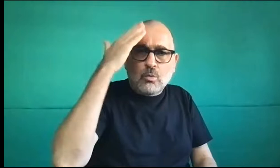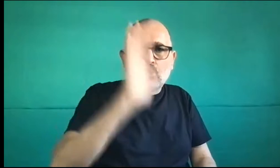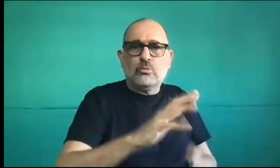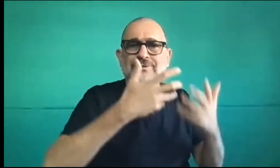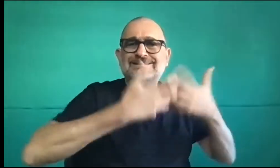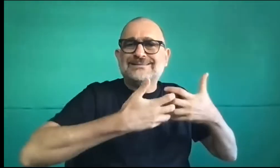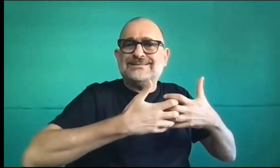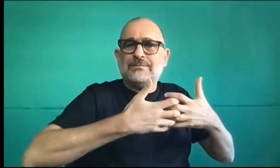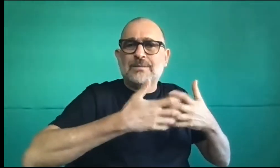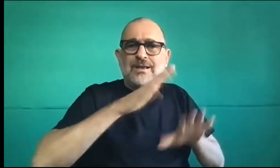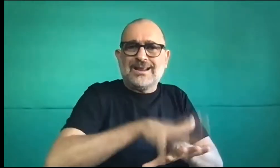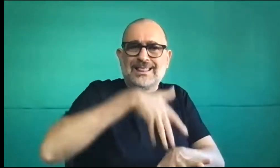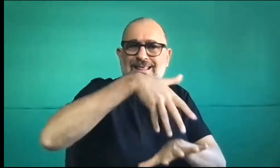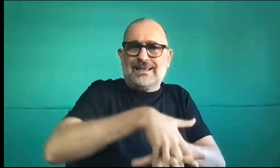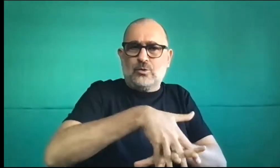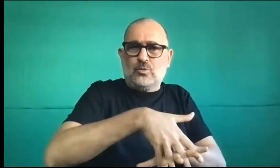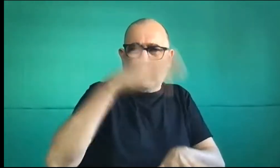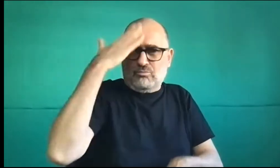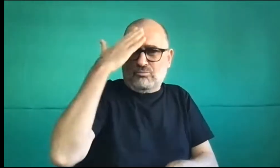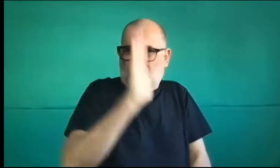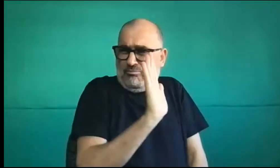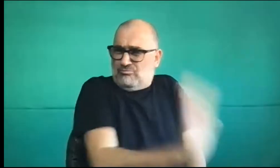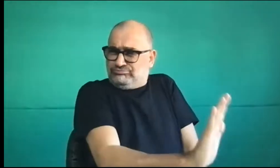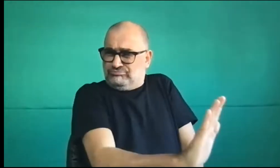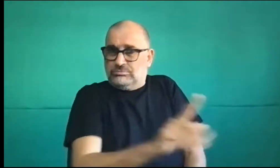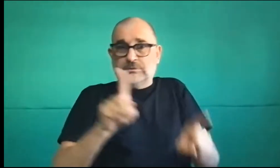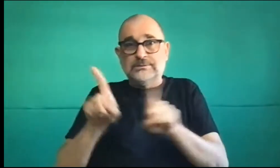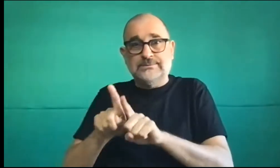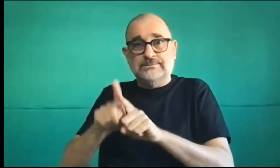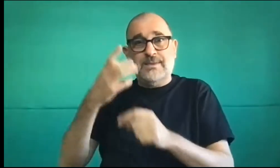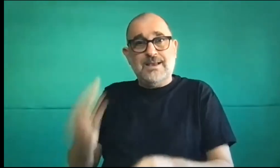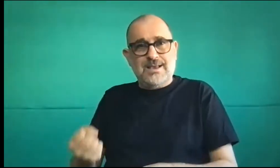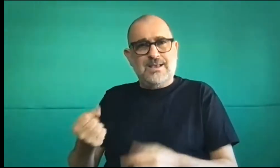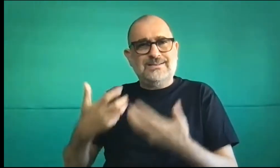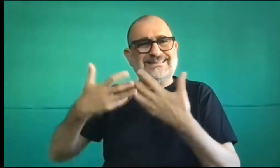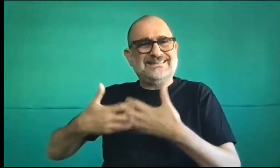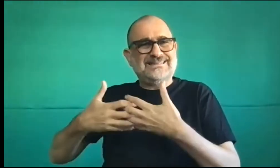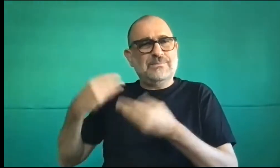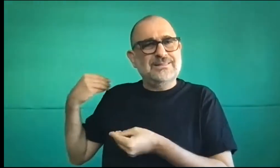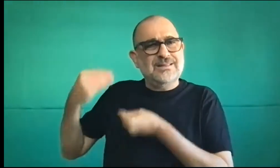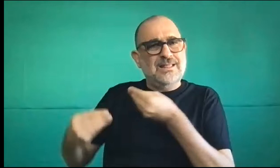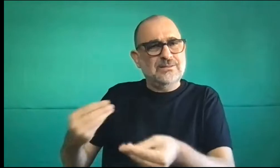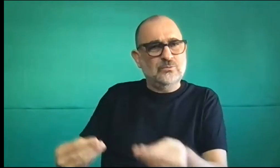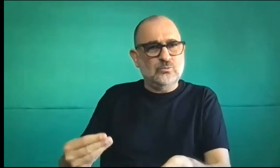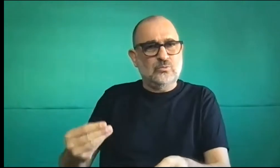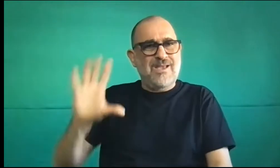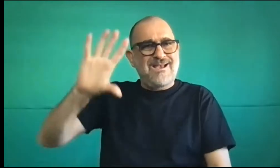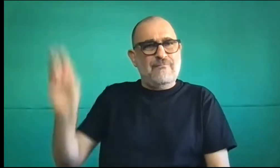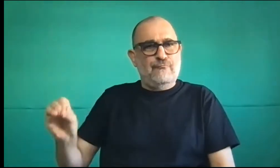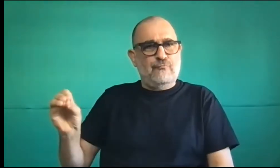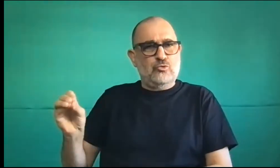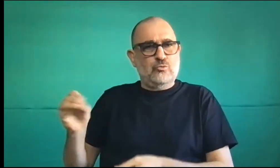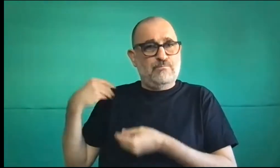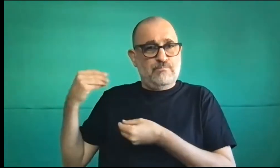we have to ensure some space where the elderly and also the elders and those who